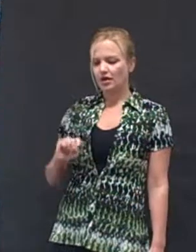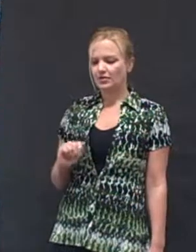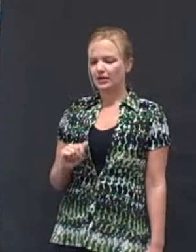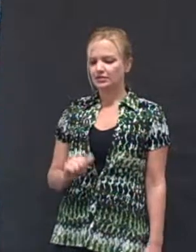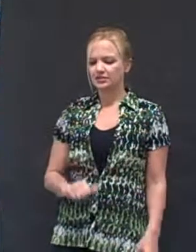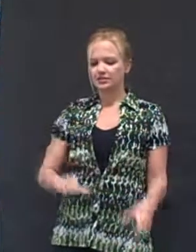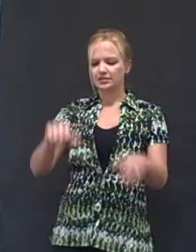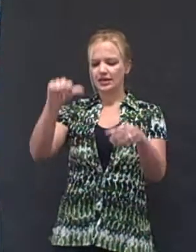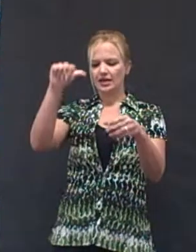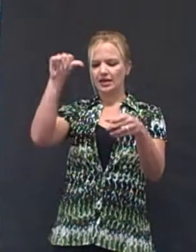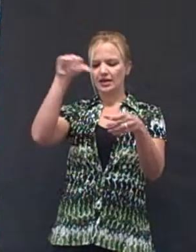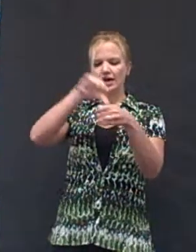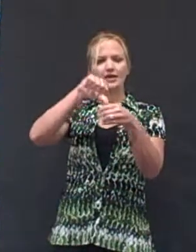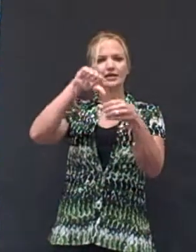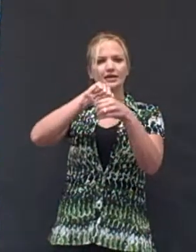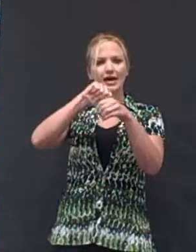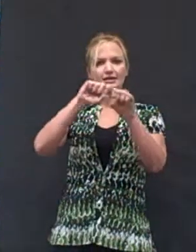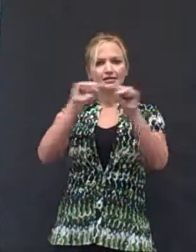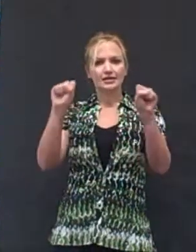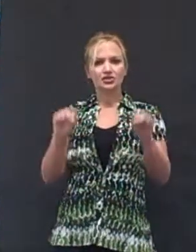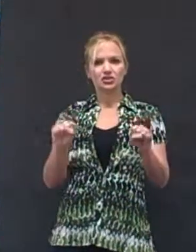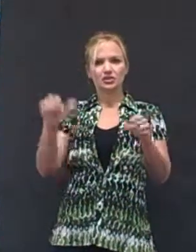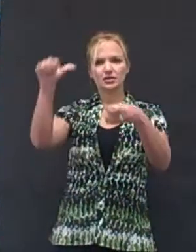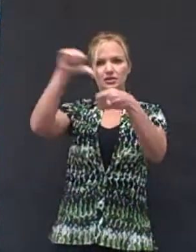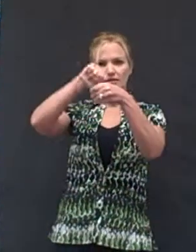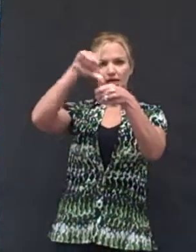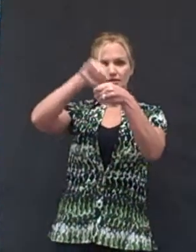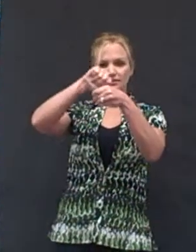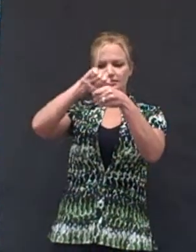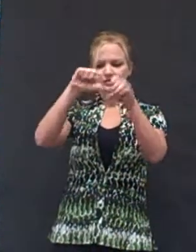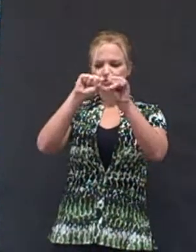The next is a gas station.